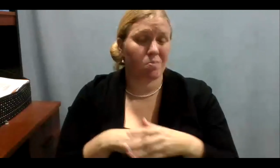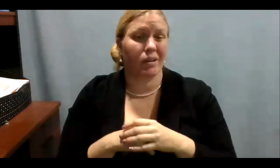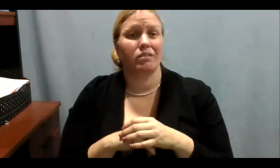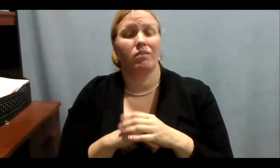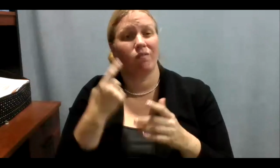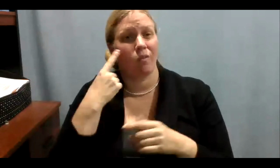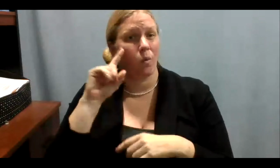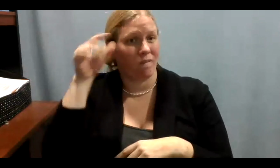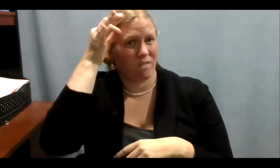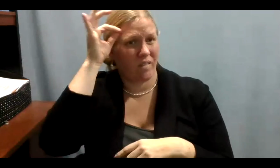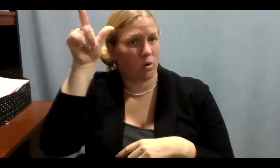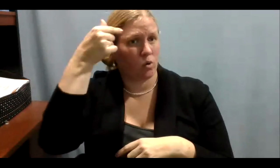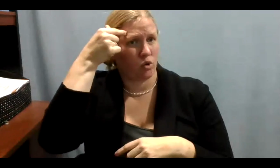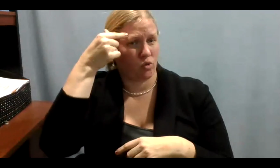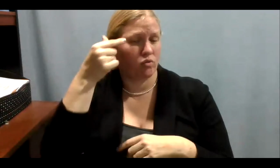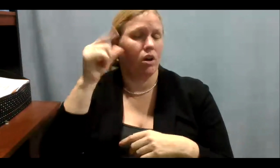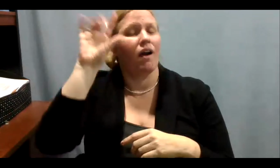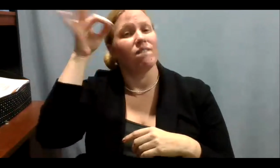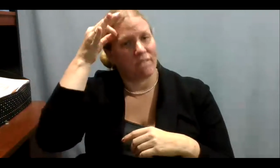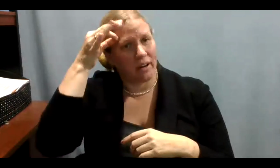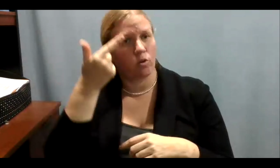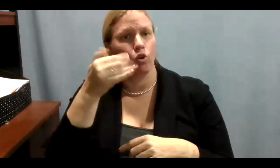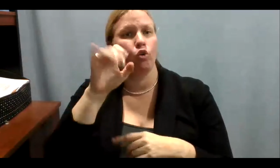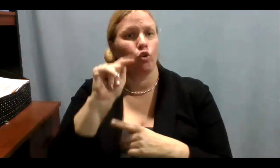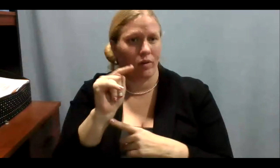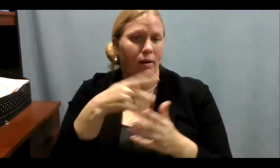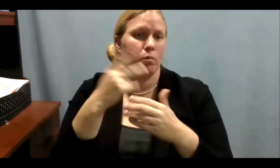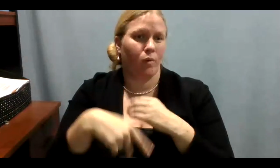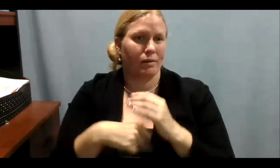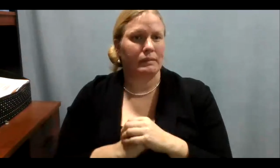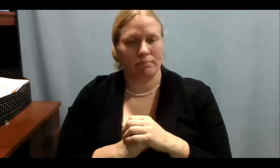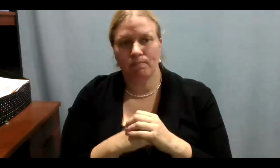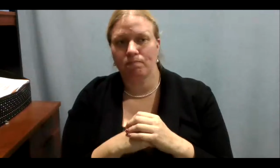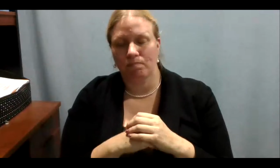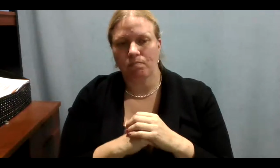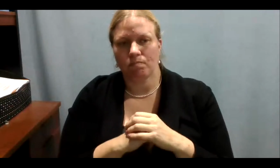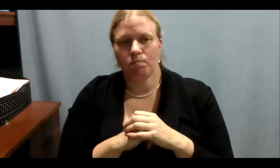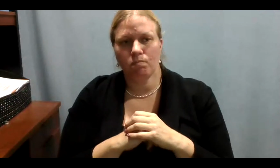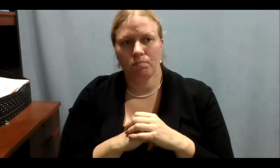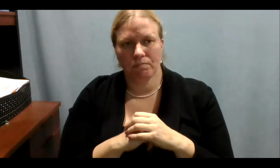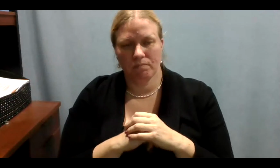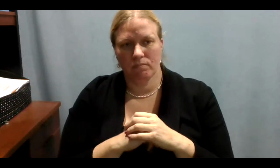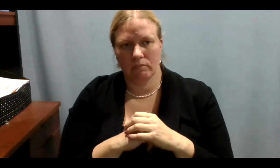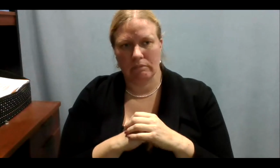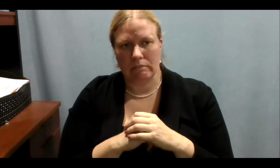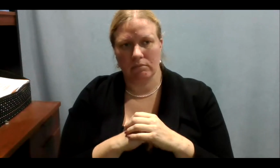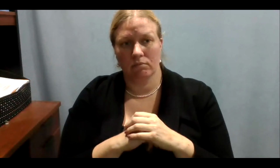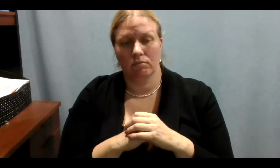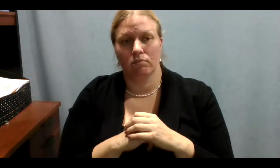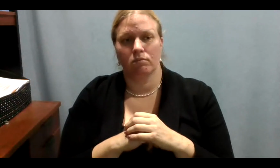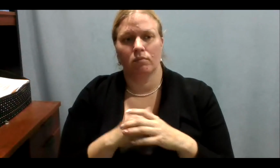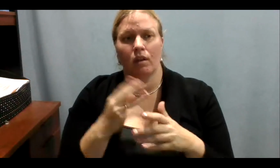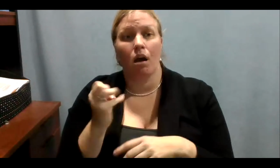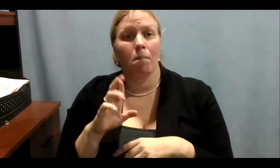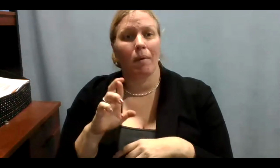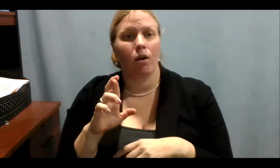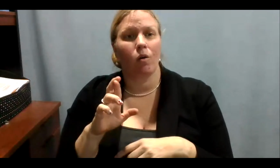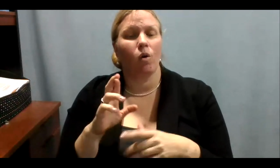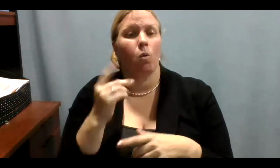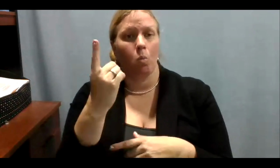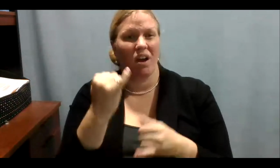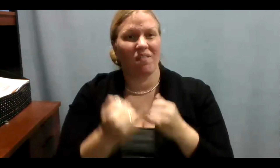programs thanks mike yep thank you the one final thing i just wanted to add is